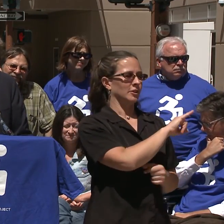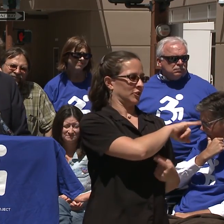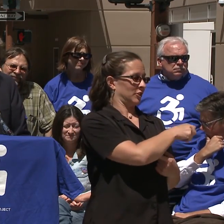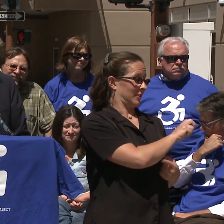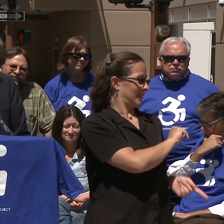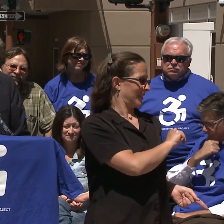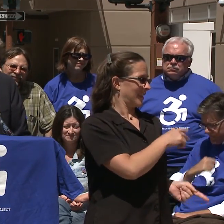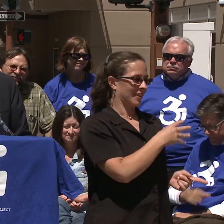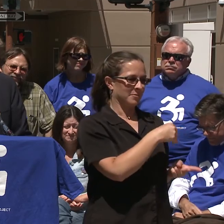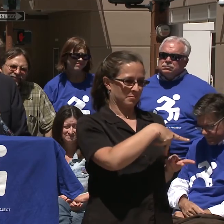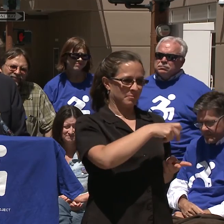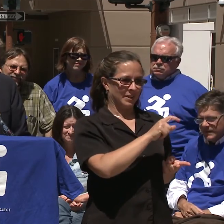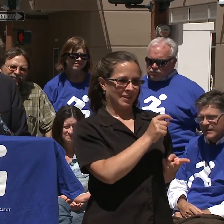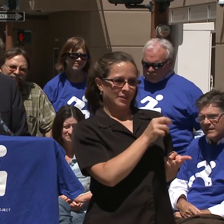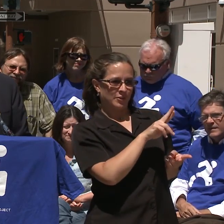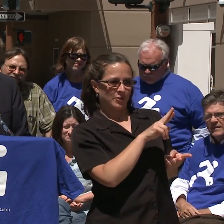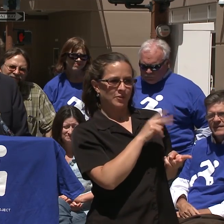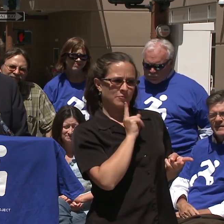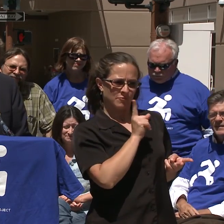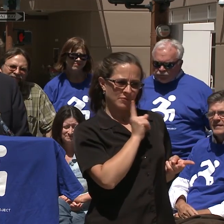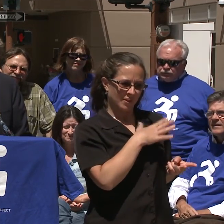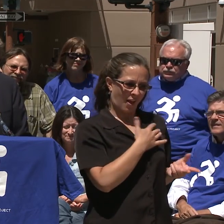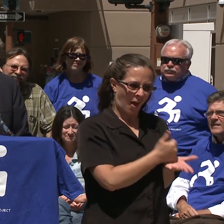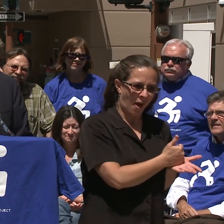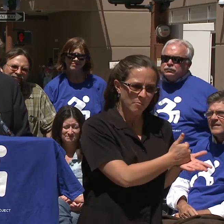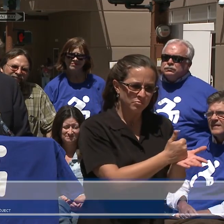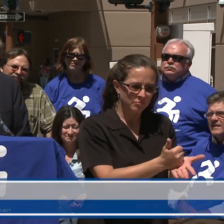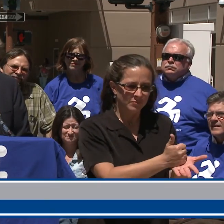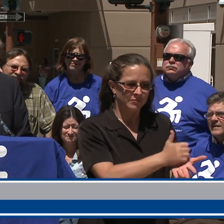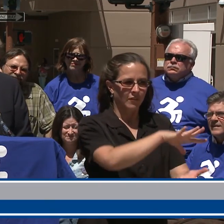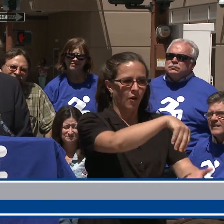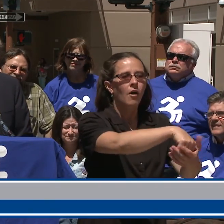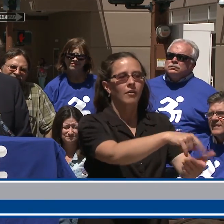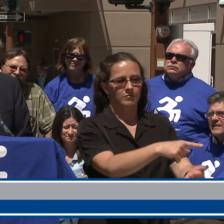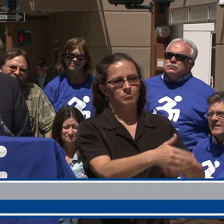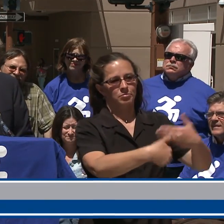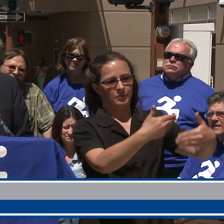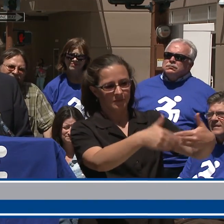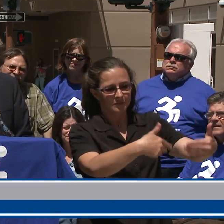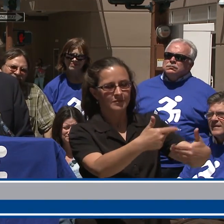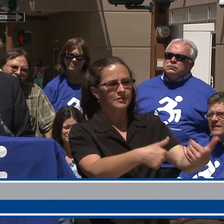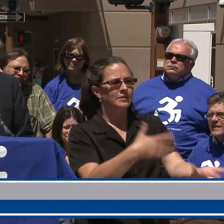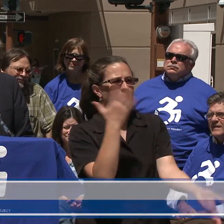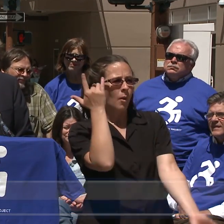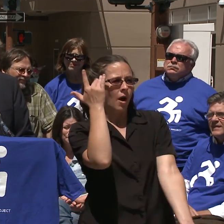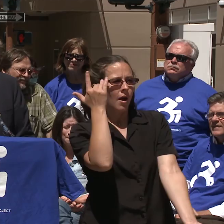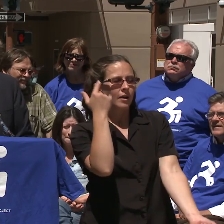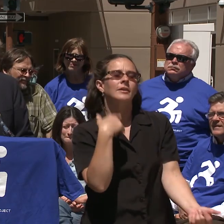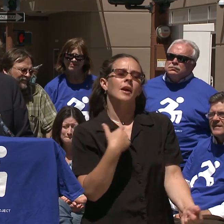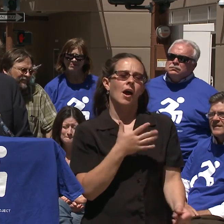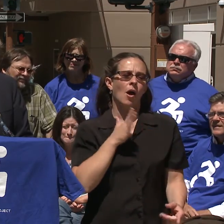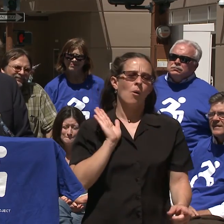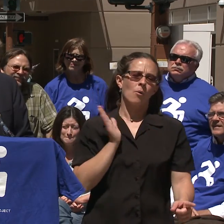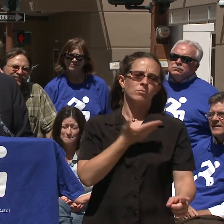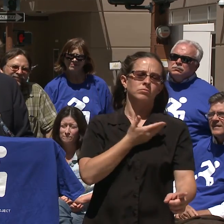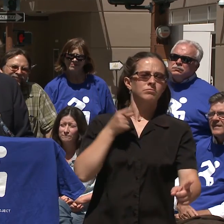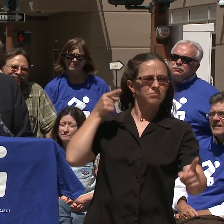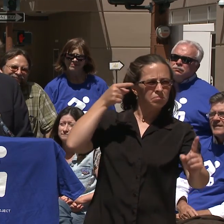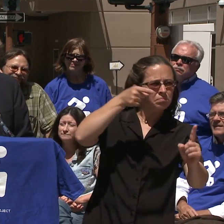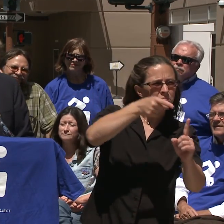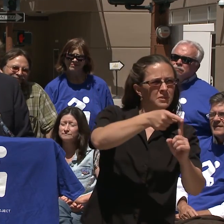really put a stamp on that project. And why is Cigna interested in this? Because our mission is to improve the health